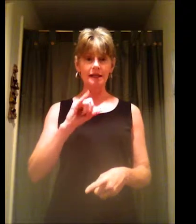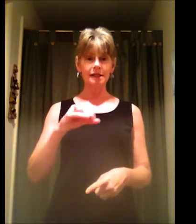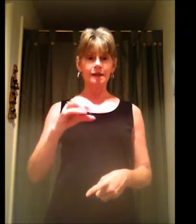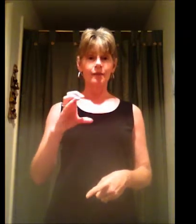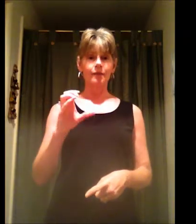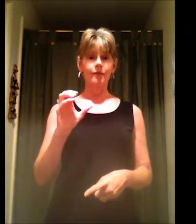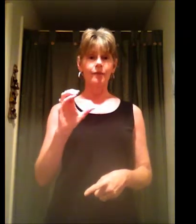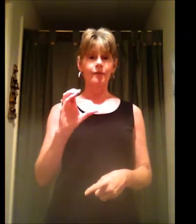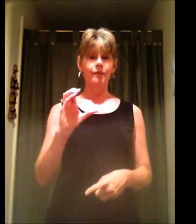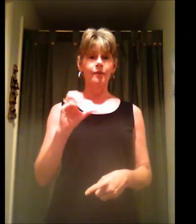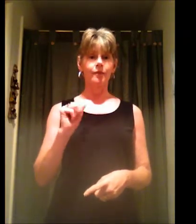is